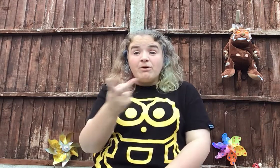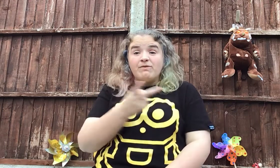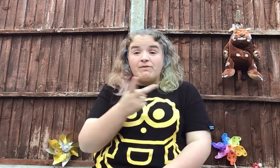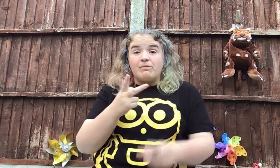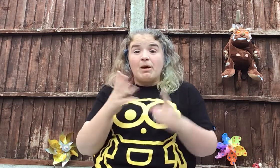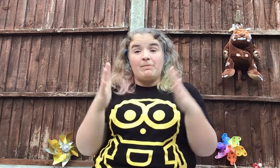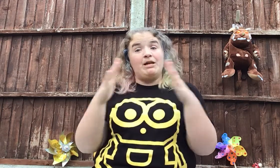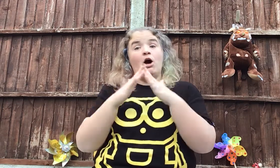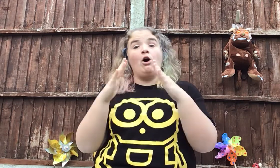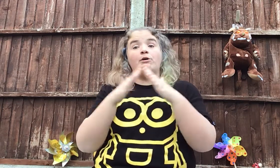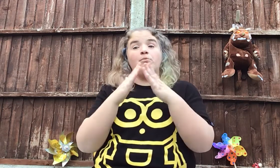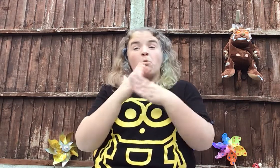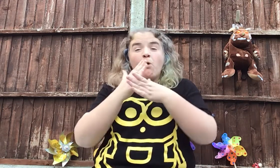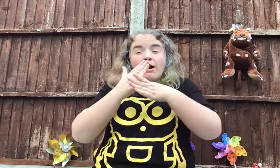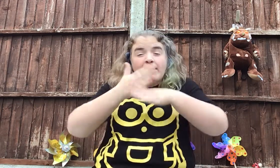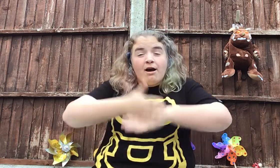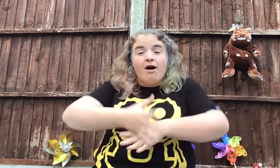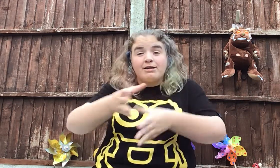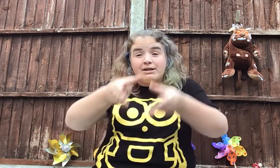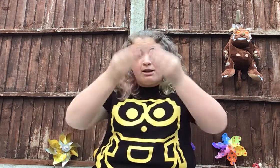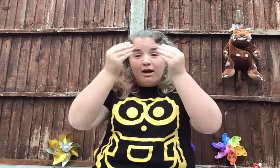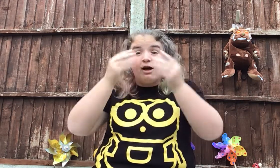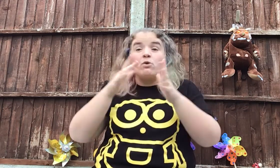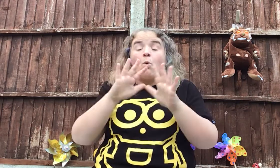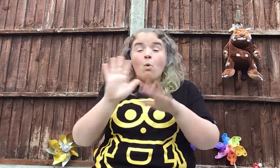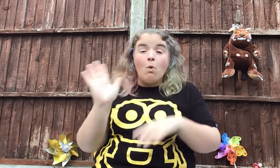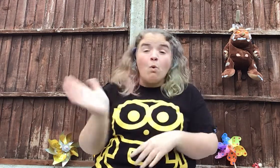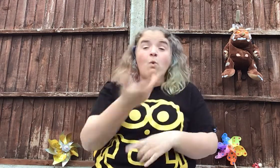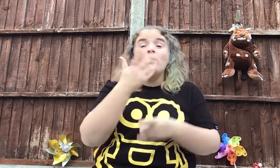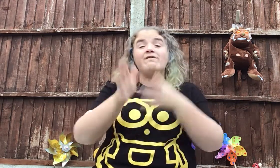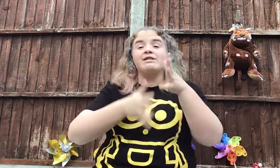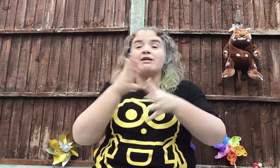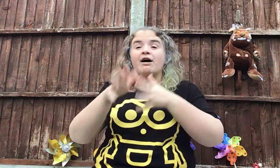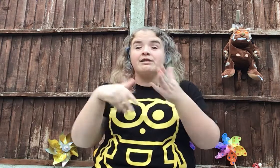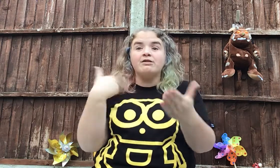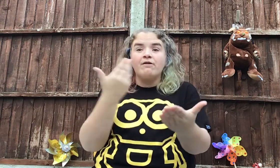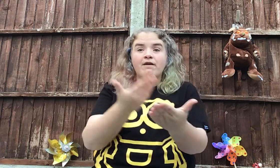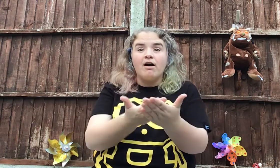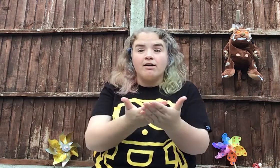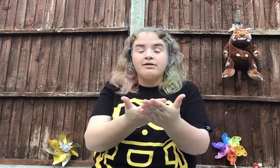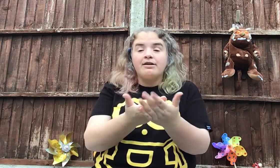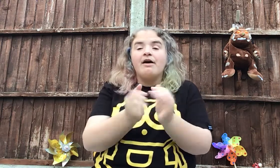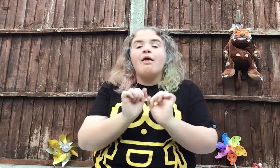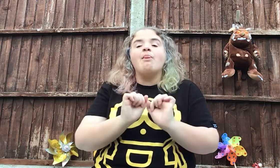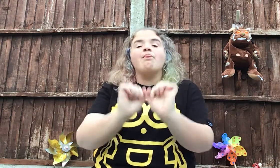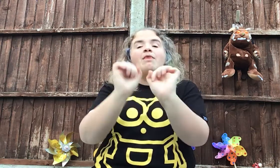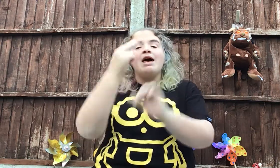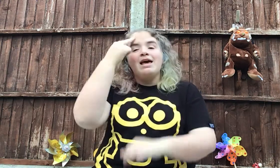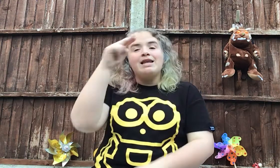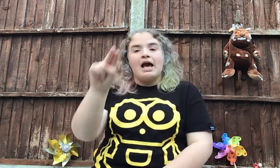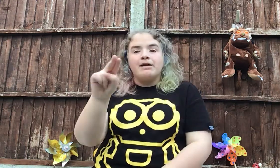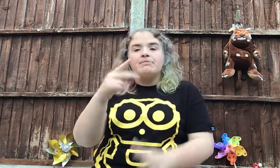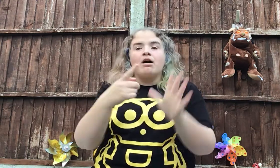of them have been at home working hard to learn all of the signs so far. Their names